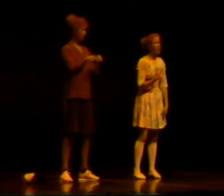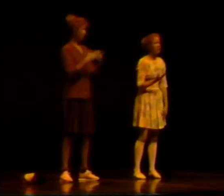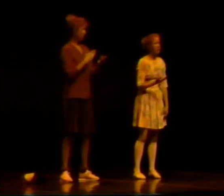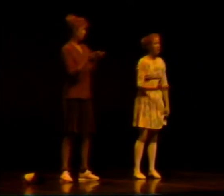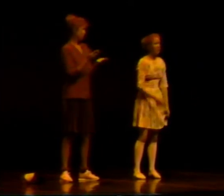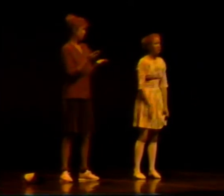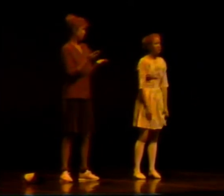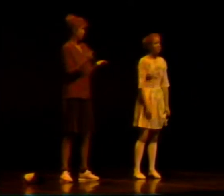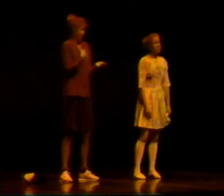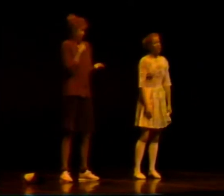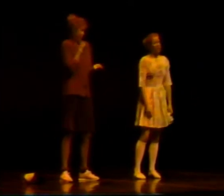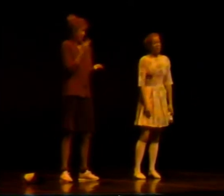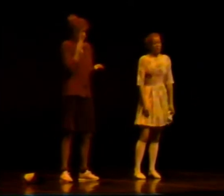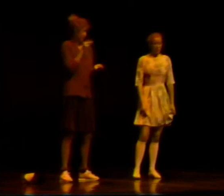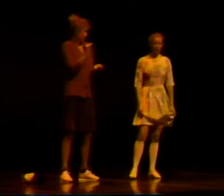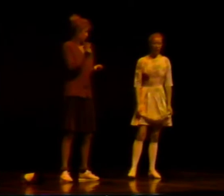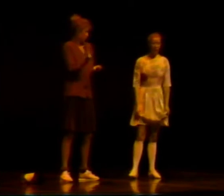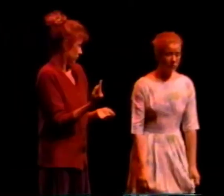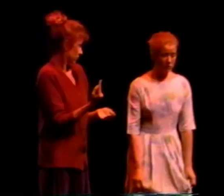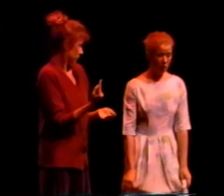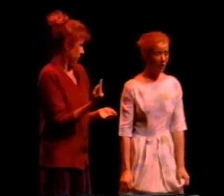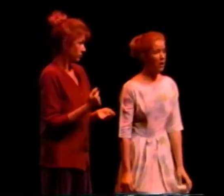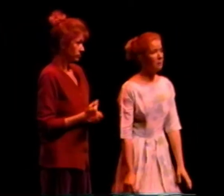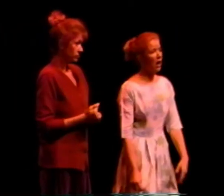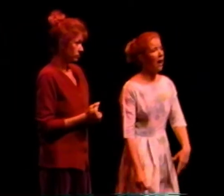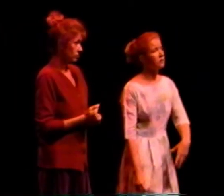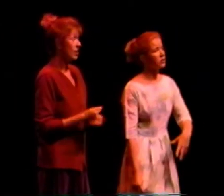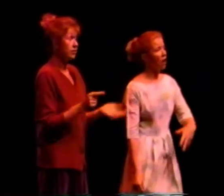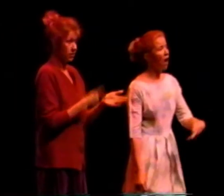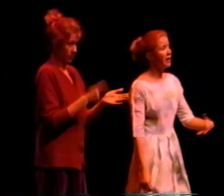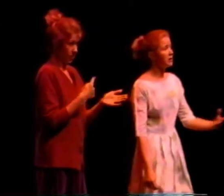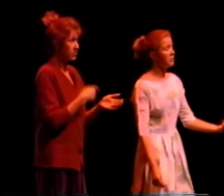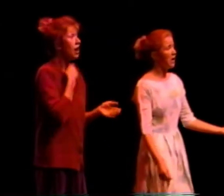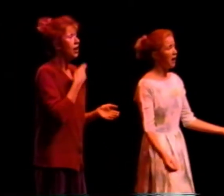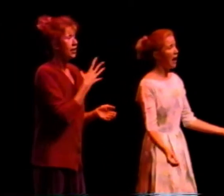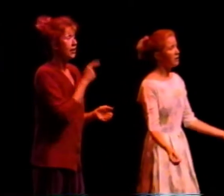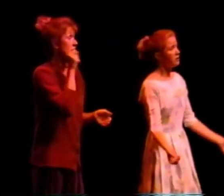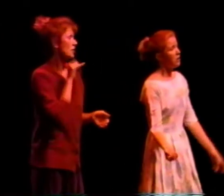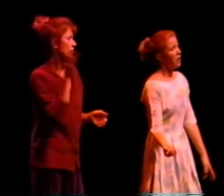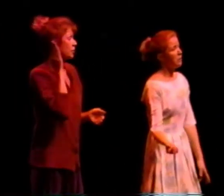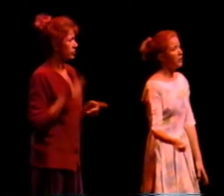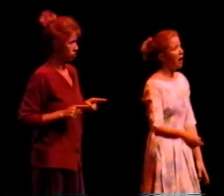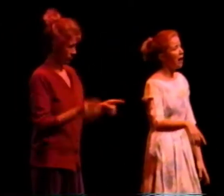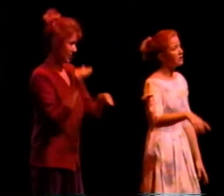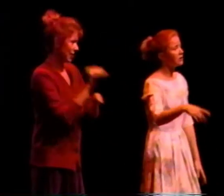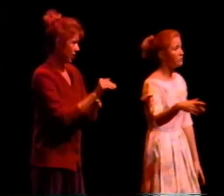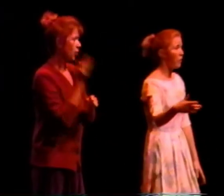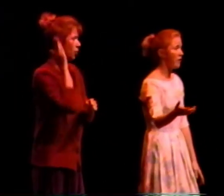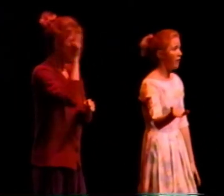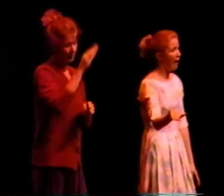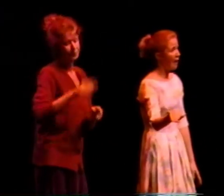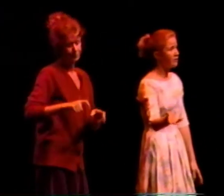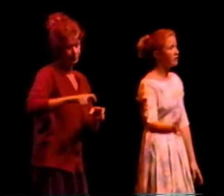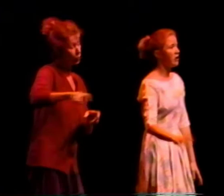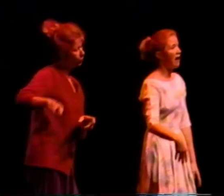see anyone. So sometimes Holly and Timmy at night, they'd put on some 45s,